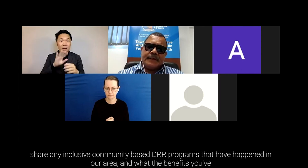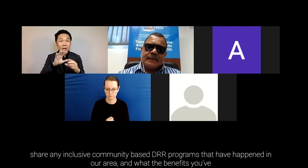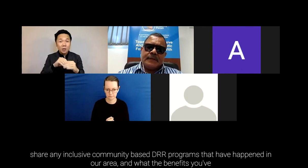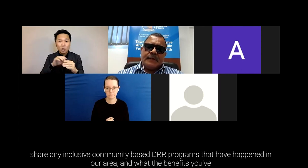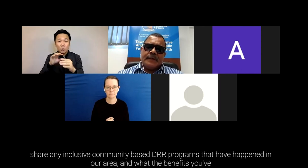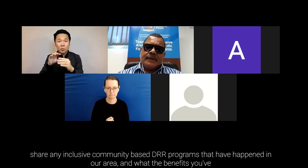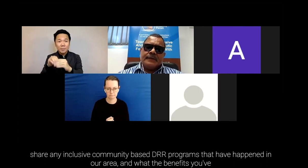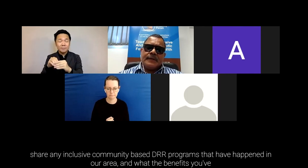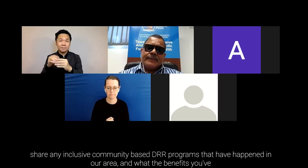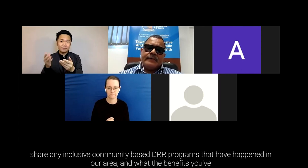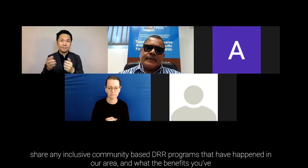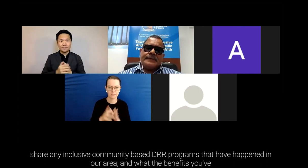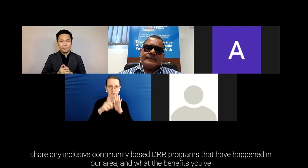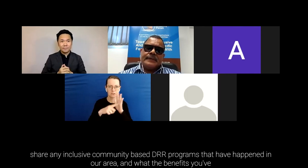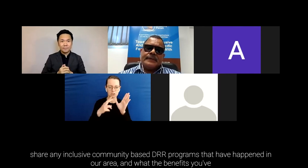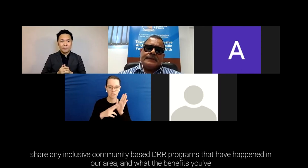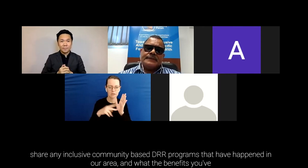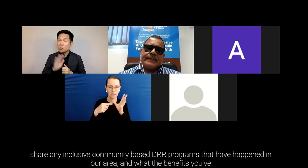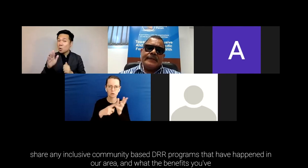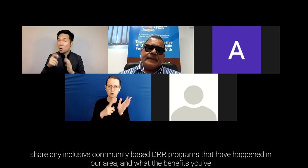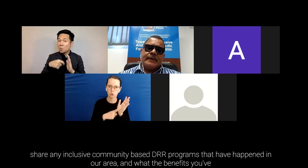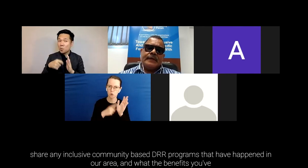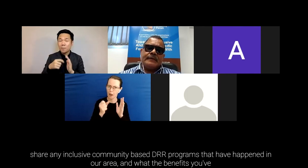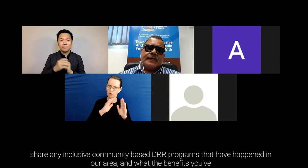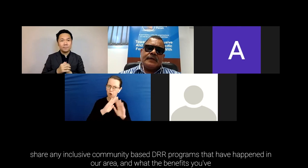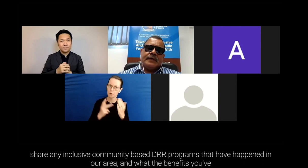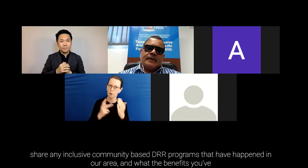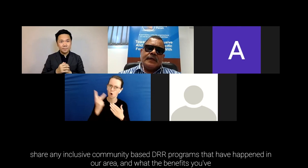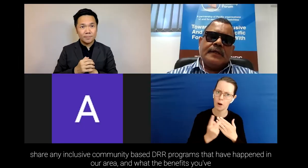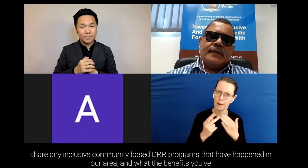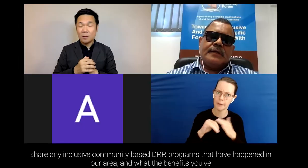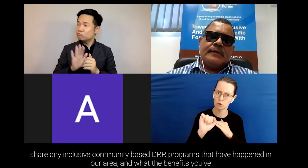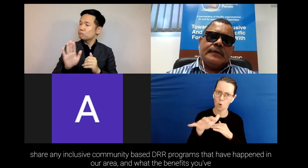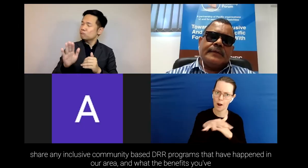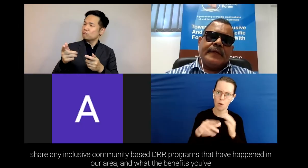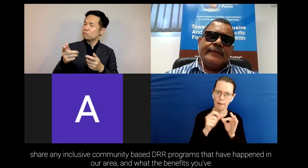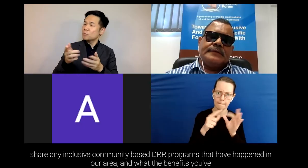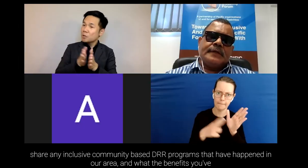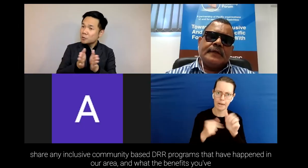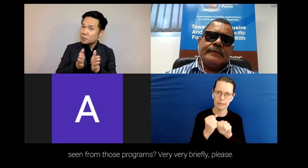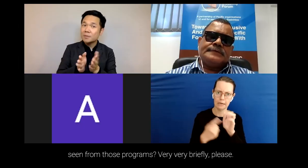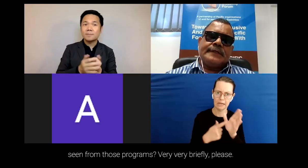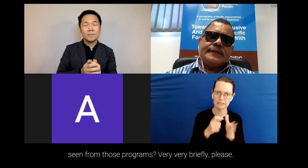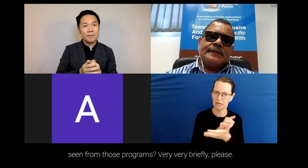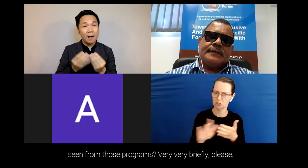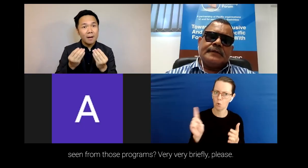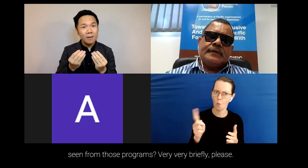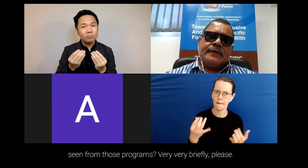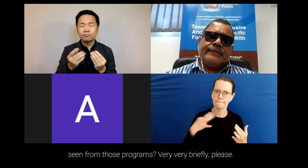community-based DRR program that has happened in your area, and what the benefit have you